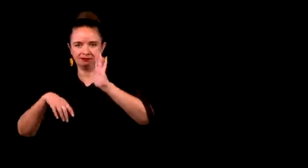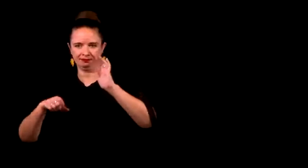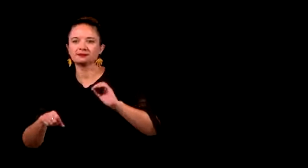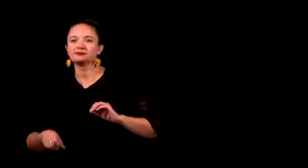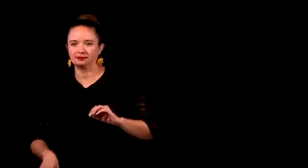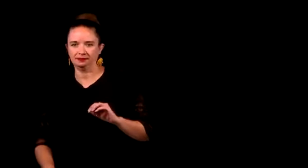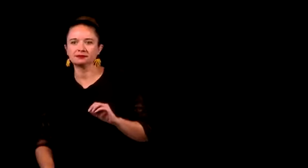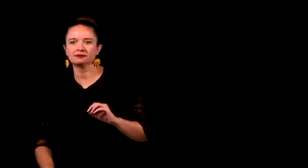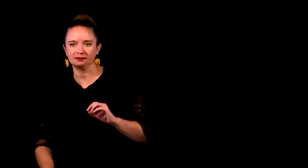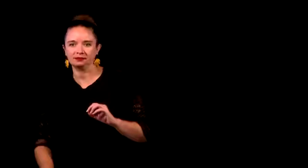Yep, the whole chapter.